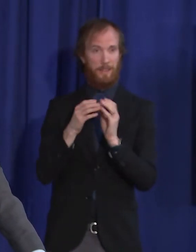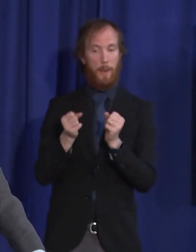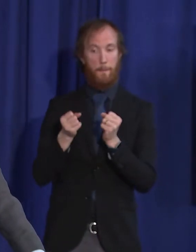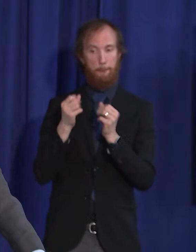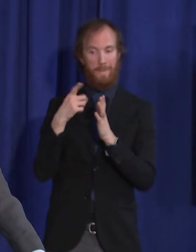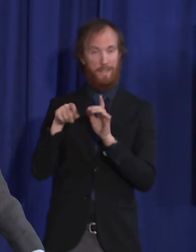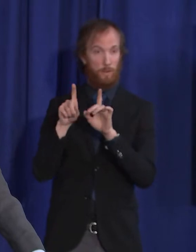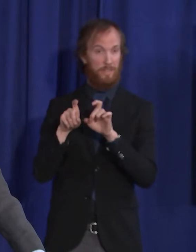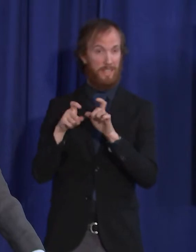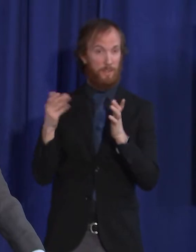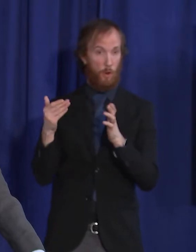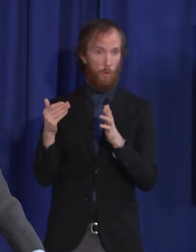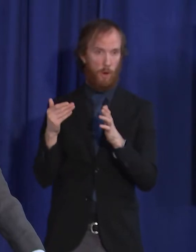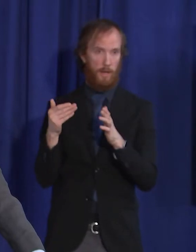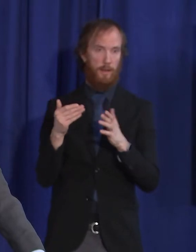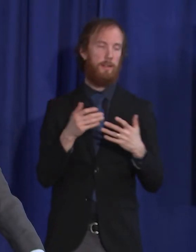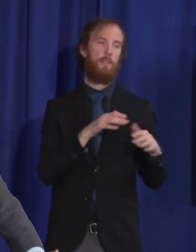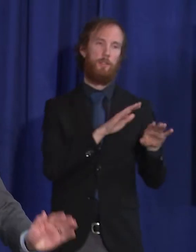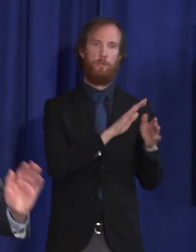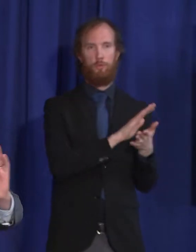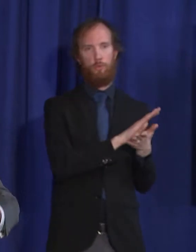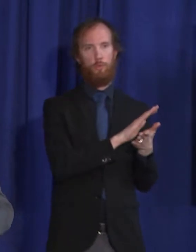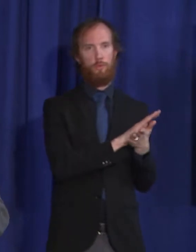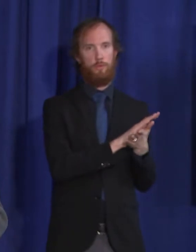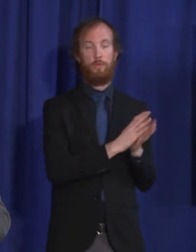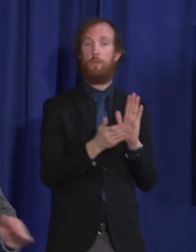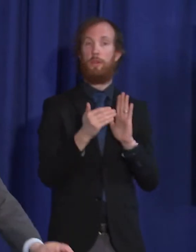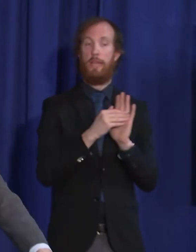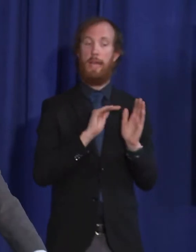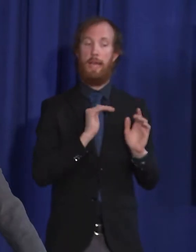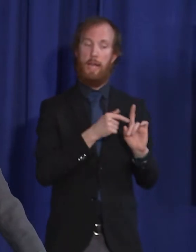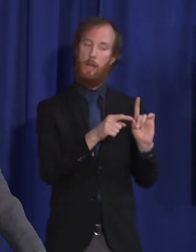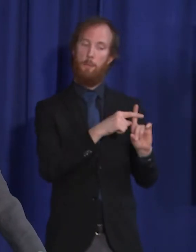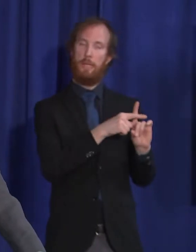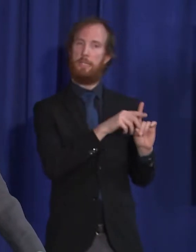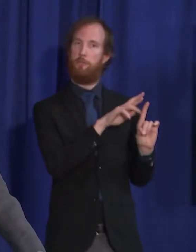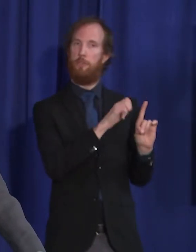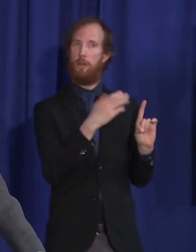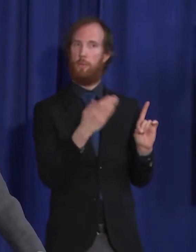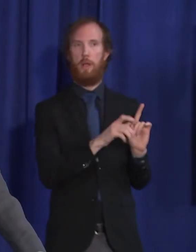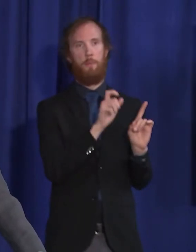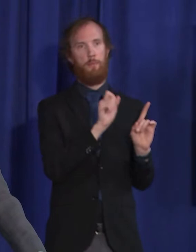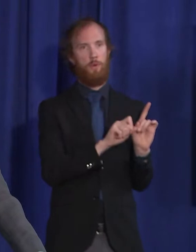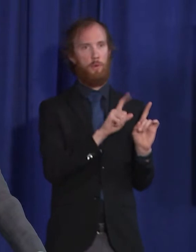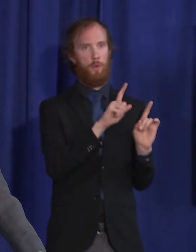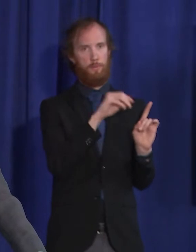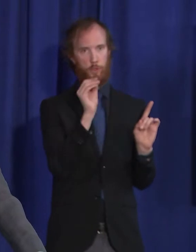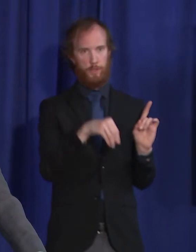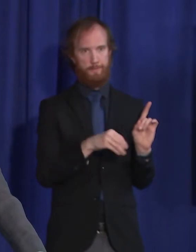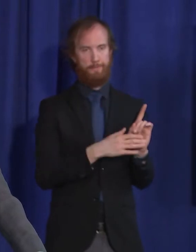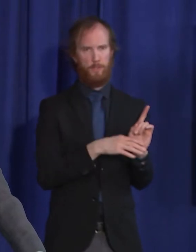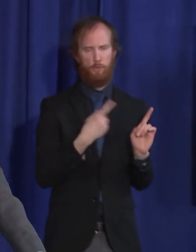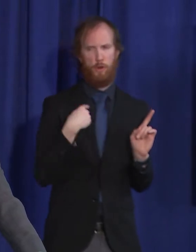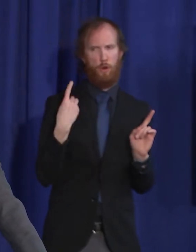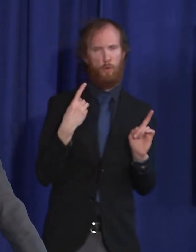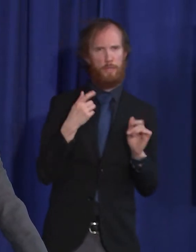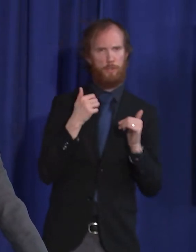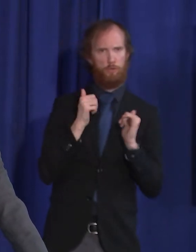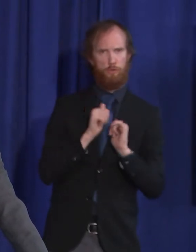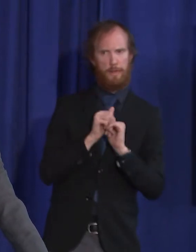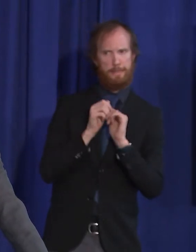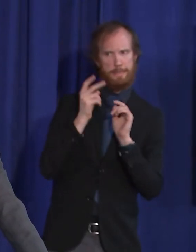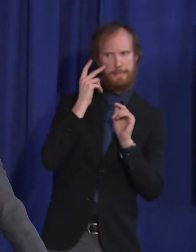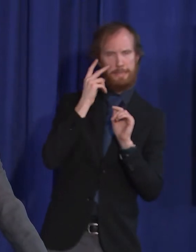positivity rate right now is 0.1%. So again, keep in mind, we always follow the city, but again, this, you know, we continue to be at an extremely low